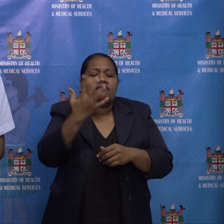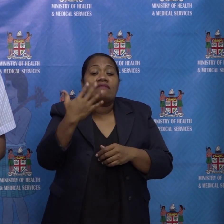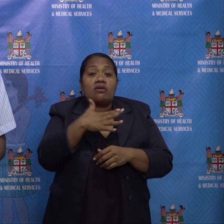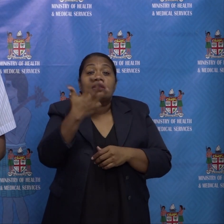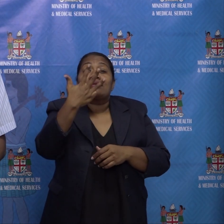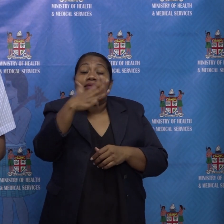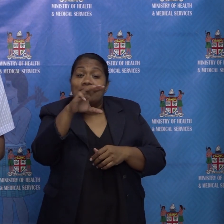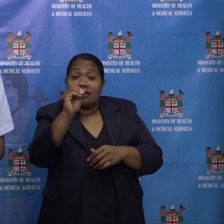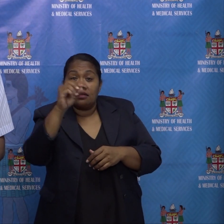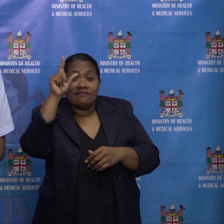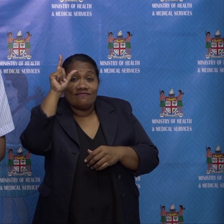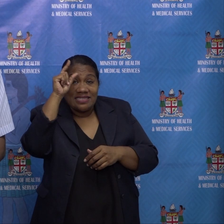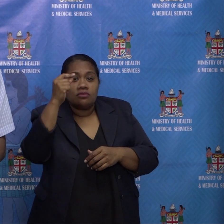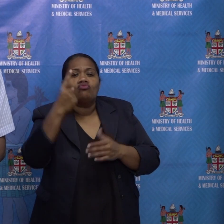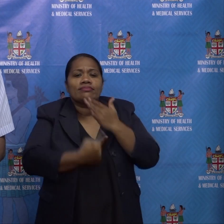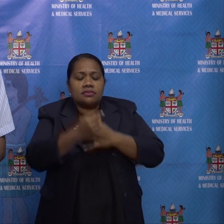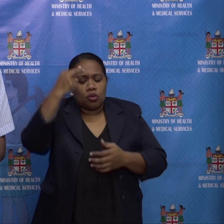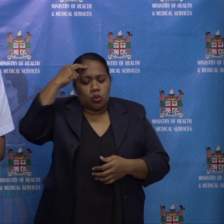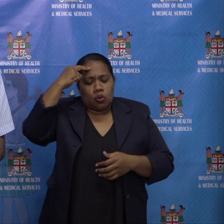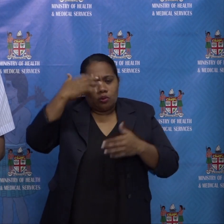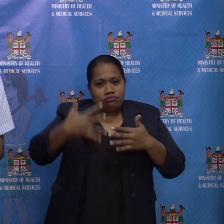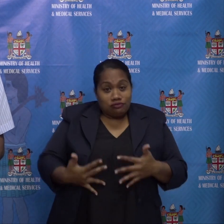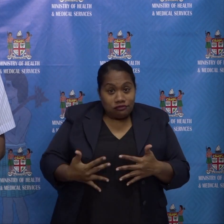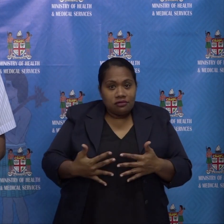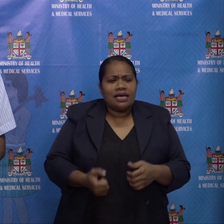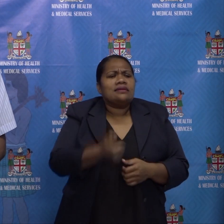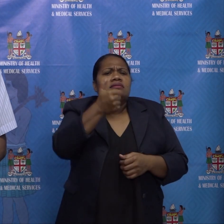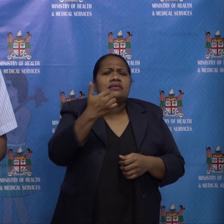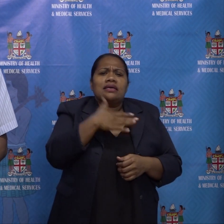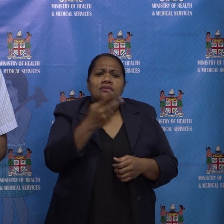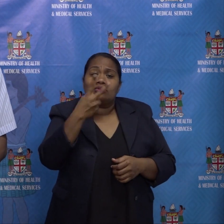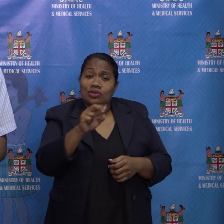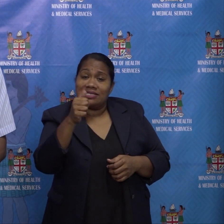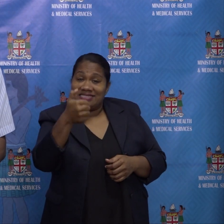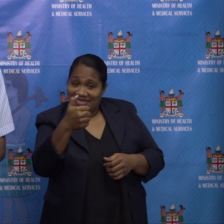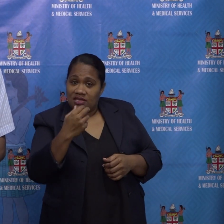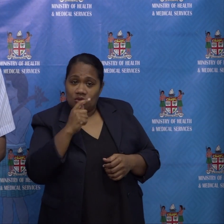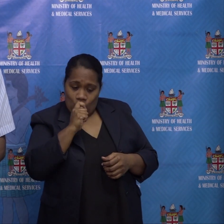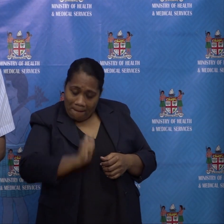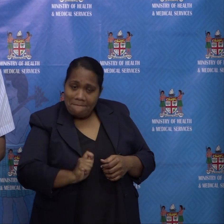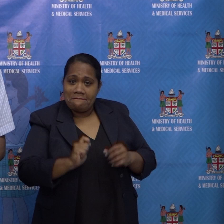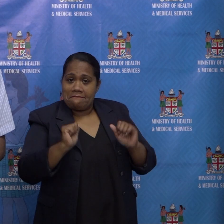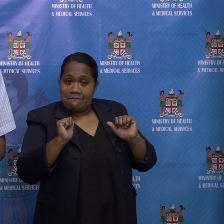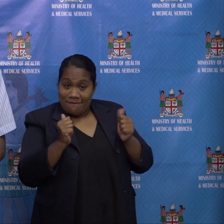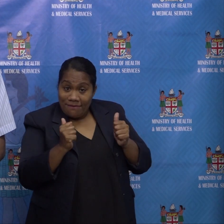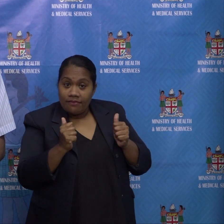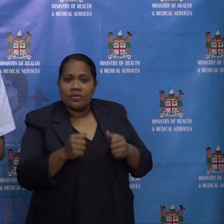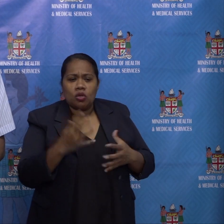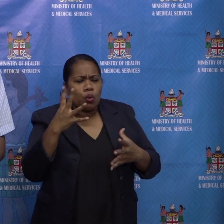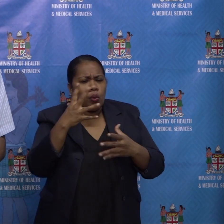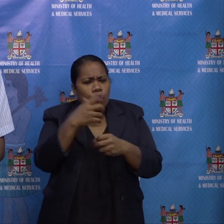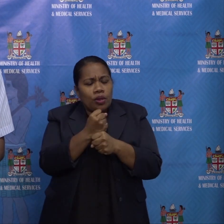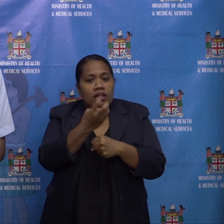4,598 Fijians were screened and 626 swabbed. It gives us a cumulative